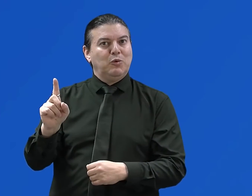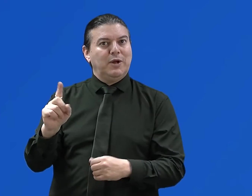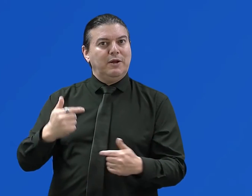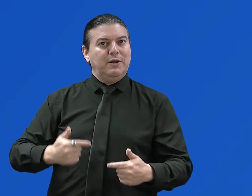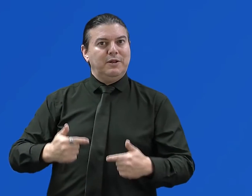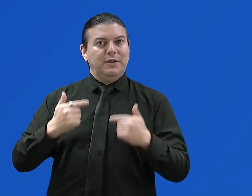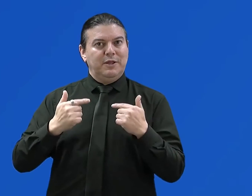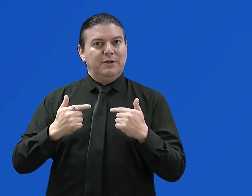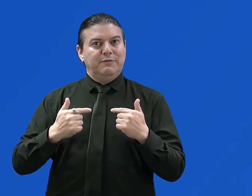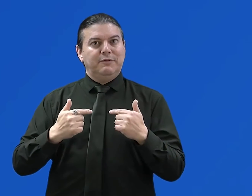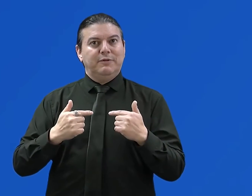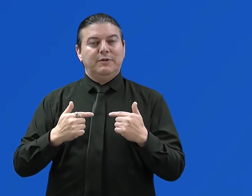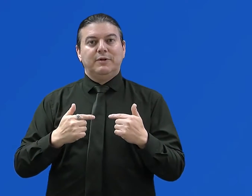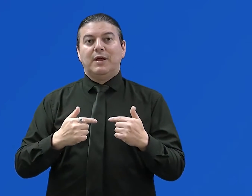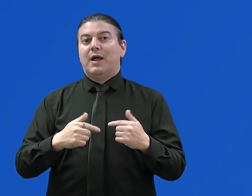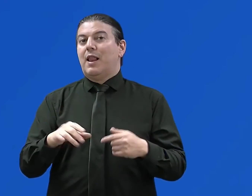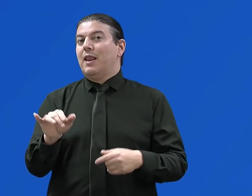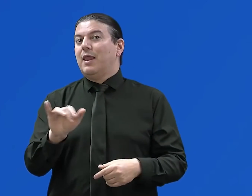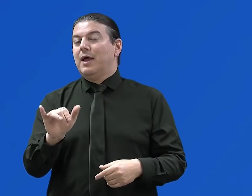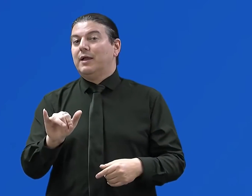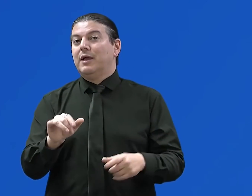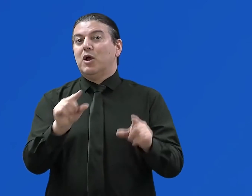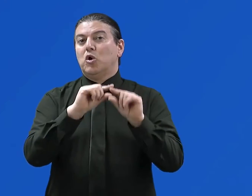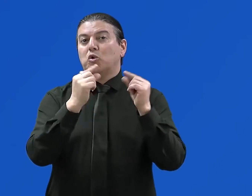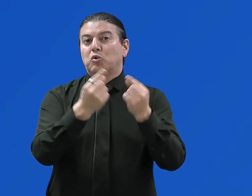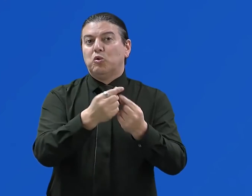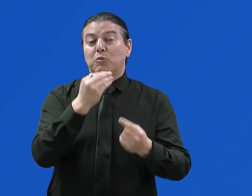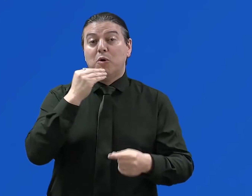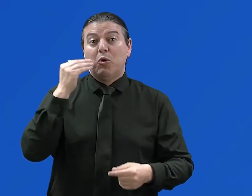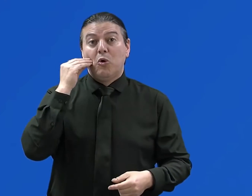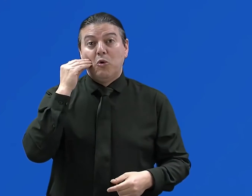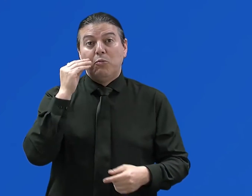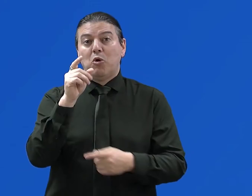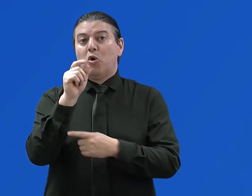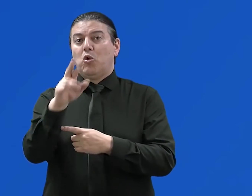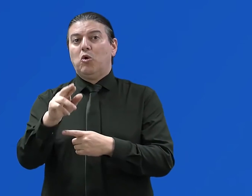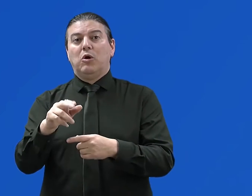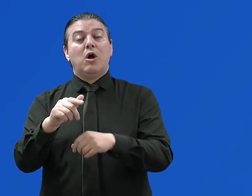a group home or long-term care home.